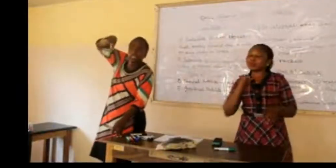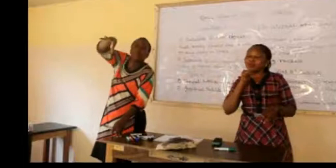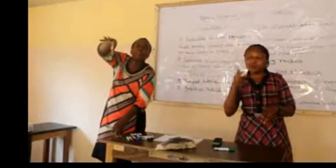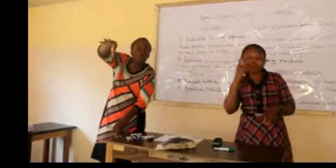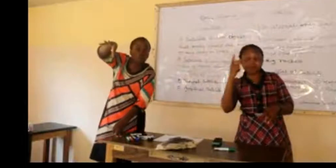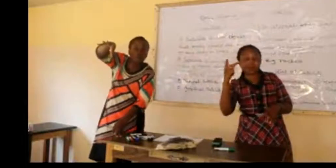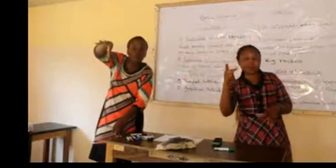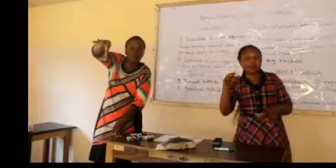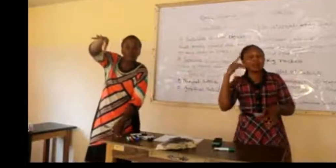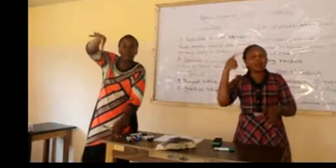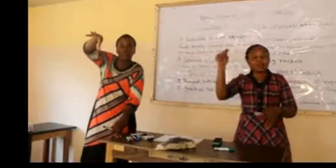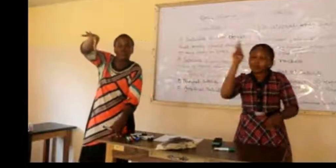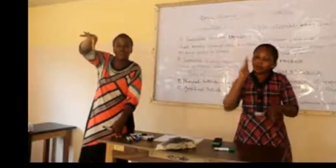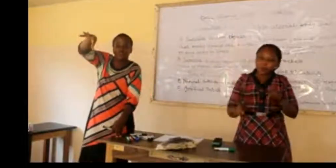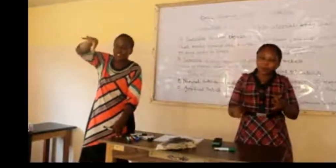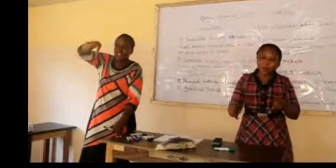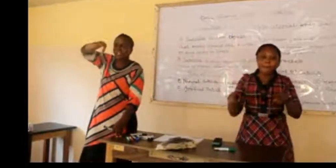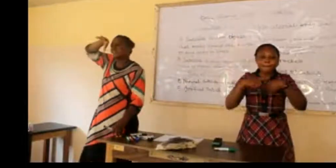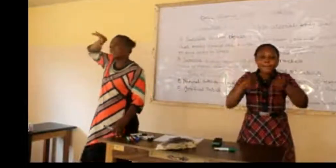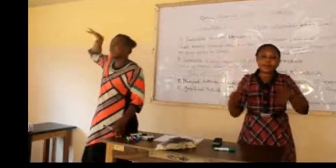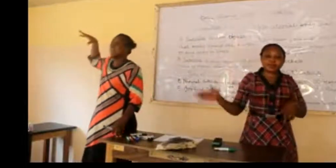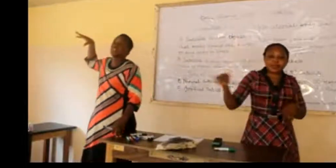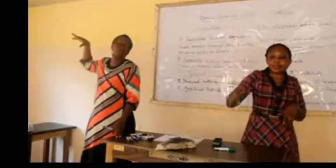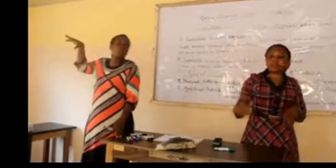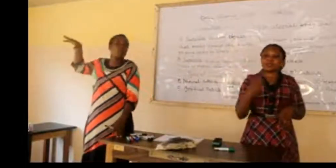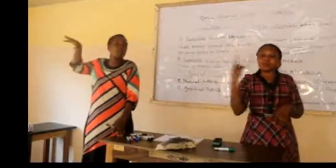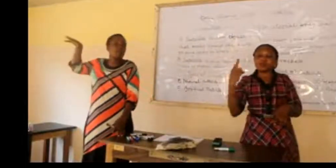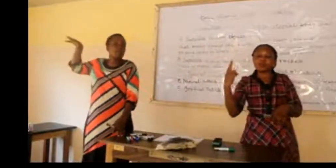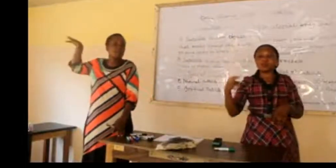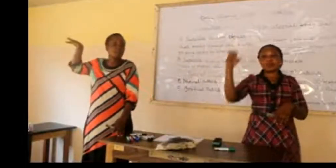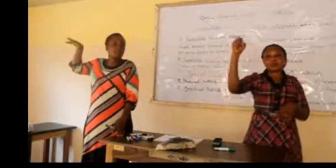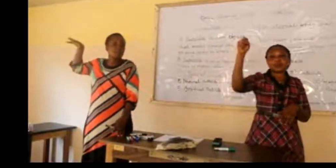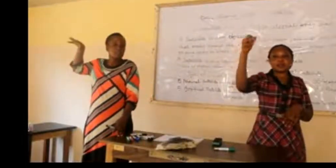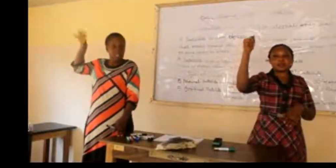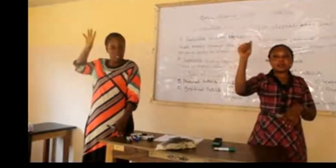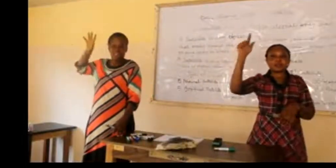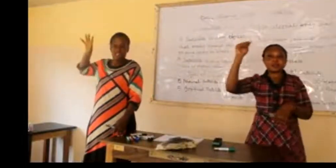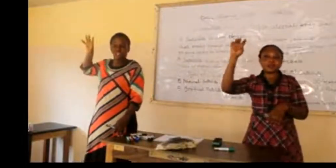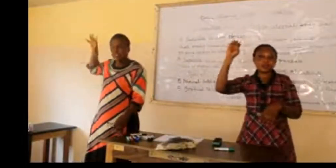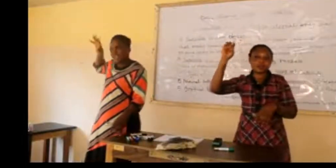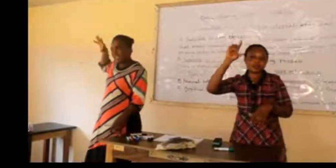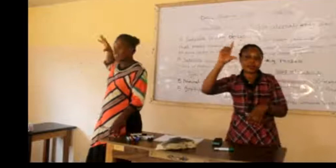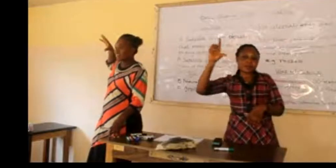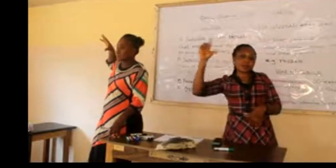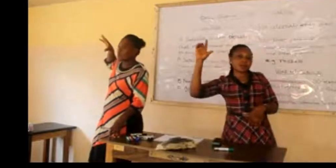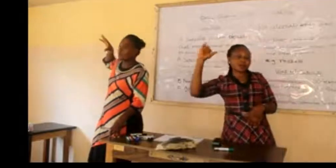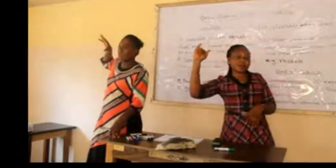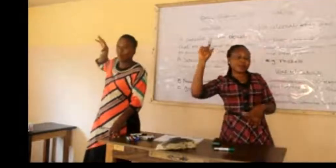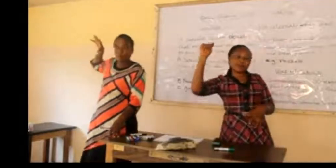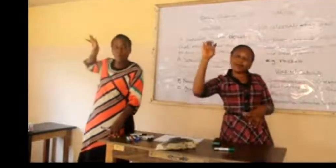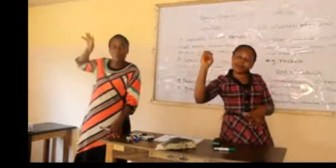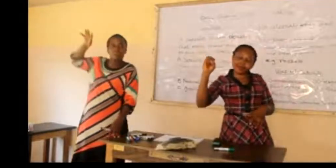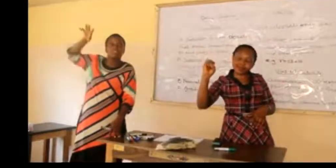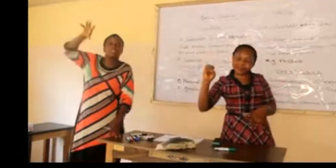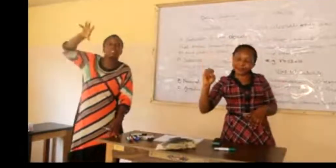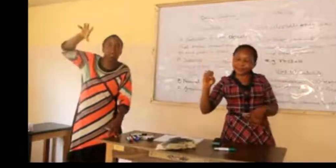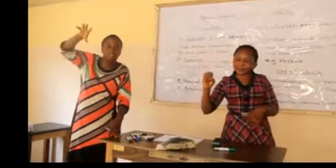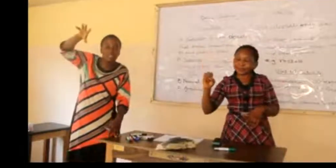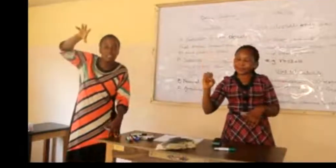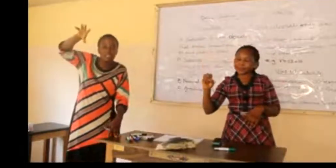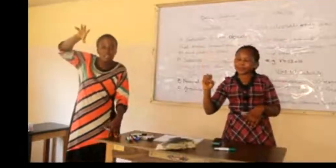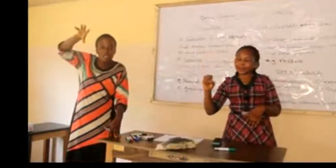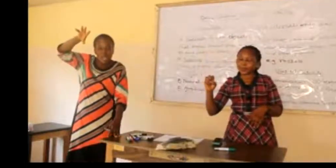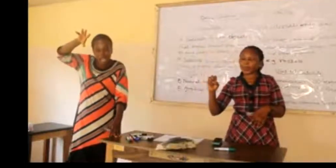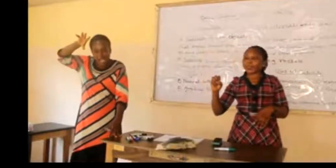the enemy troops. You see Nigeria fighting Boko Haram. Yes, Nigeria carries some of the weapons in